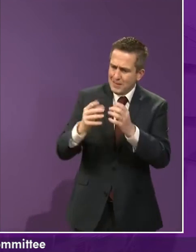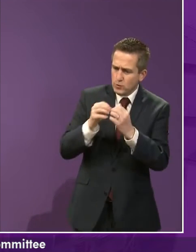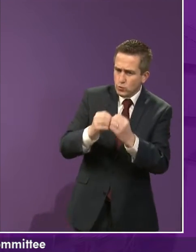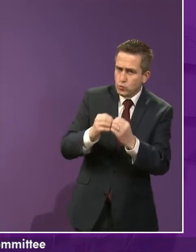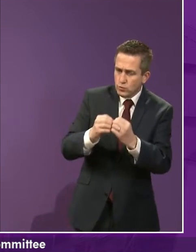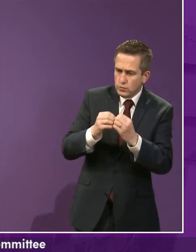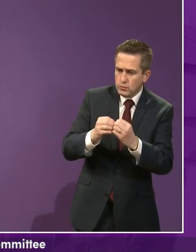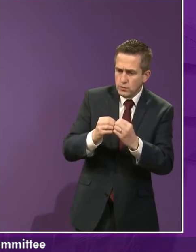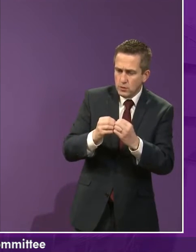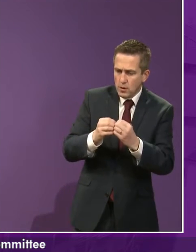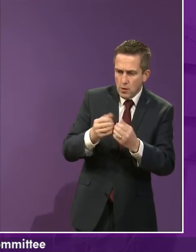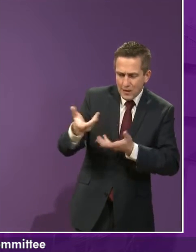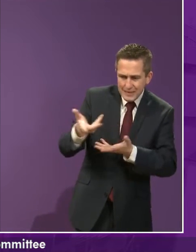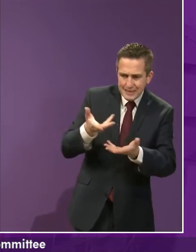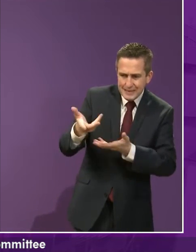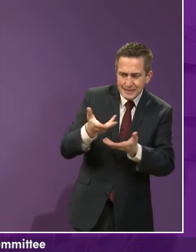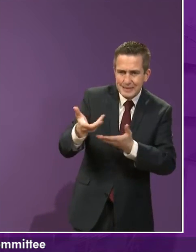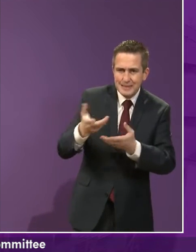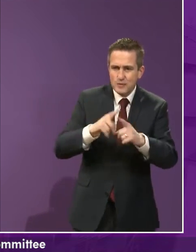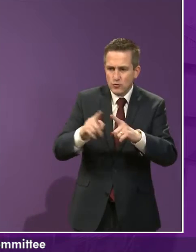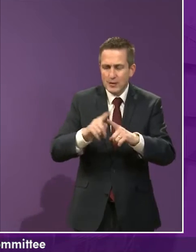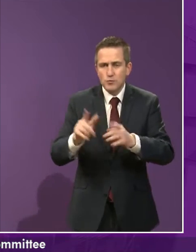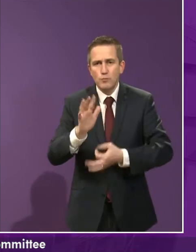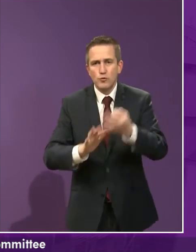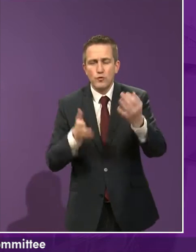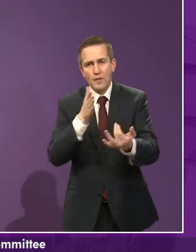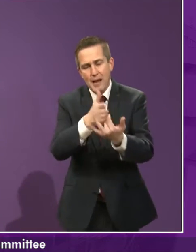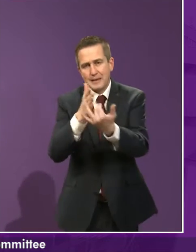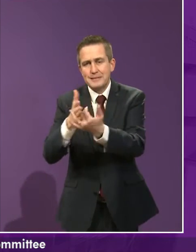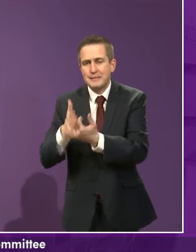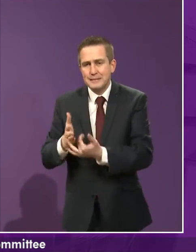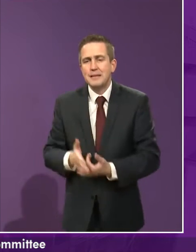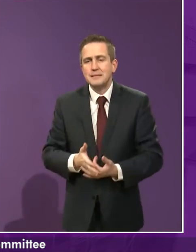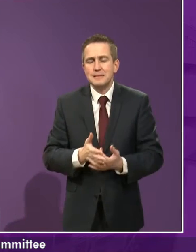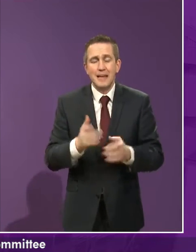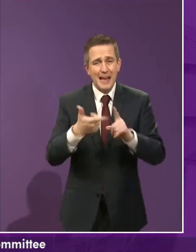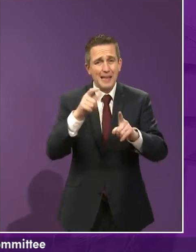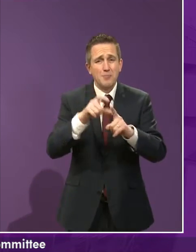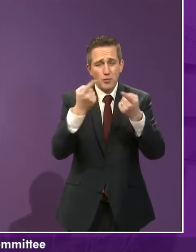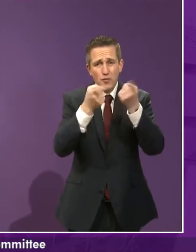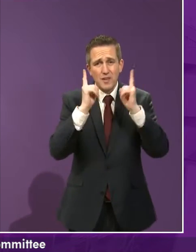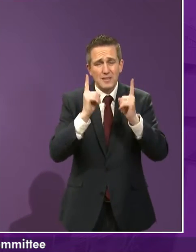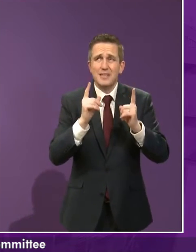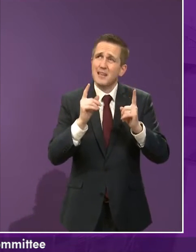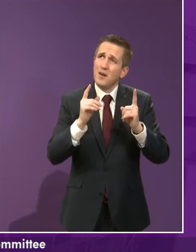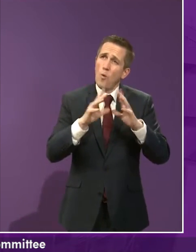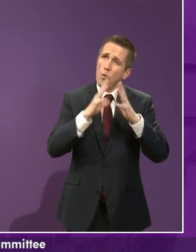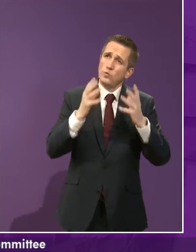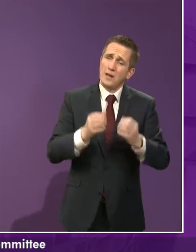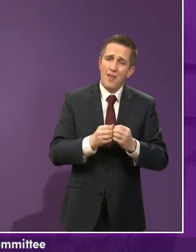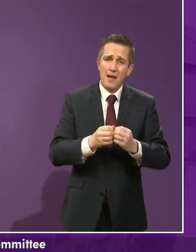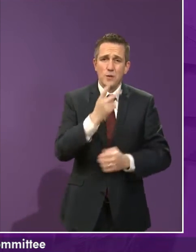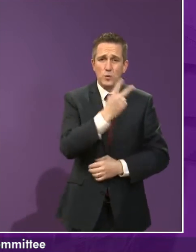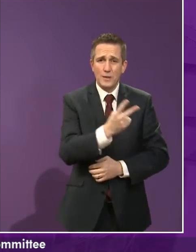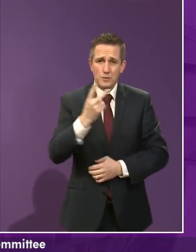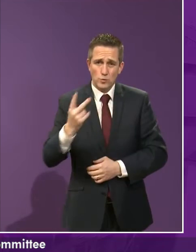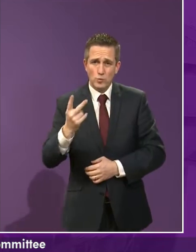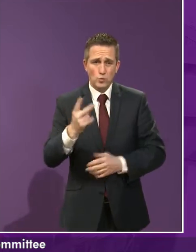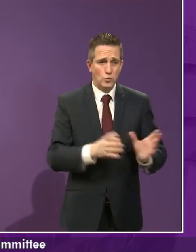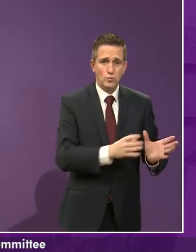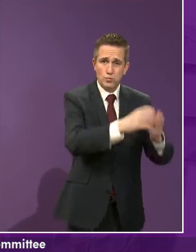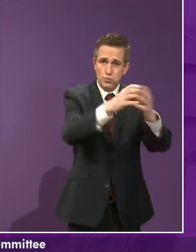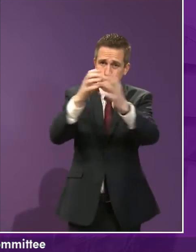need to get these put in place out in the schools. As I said, it's a very, very large institution. We've got 22 separate